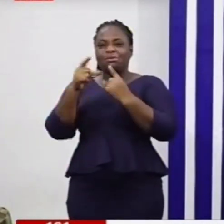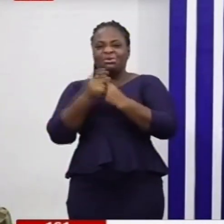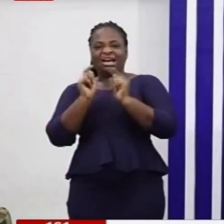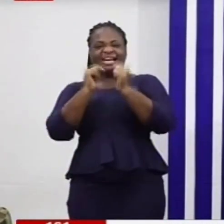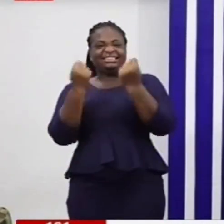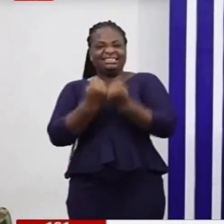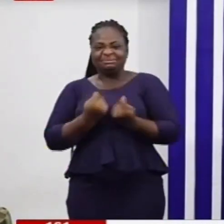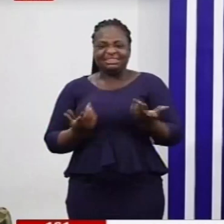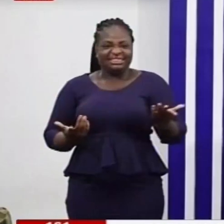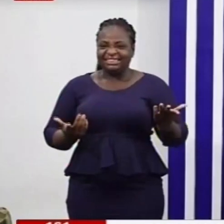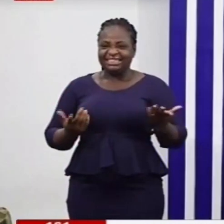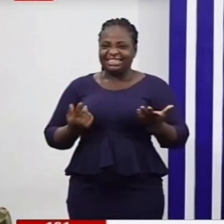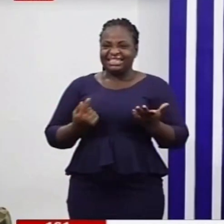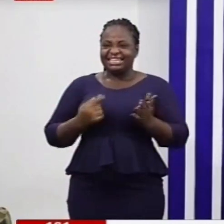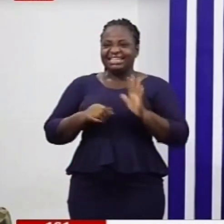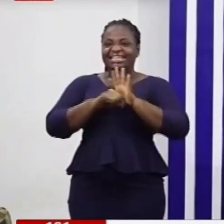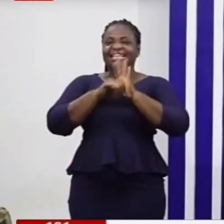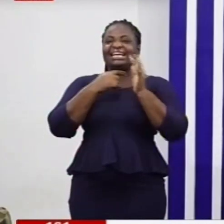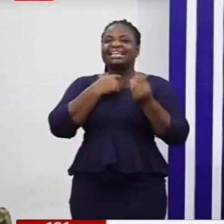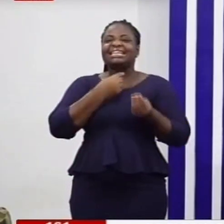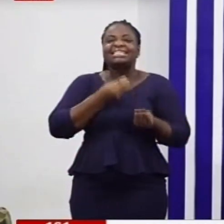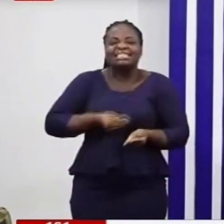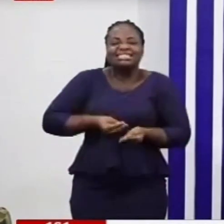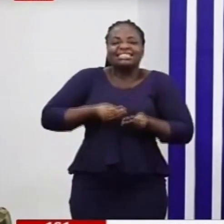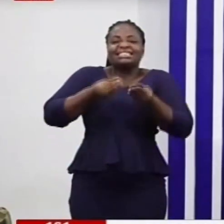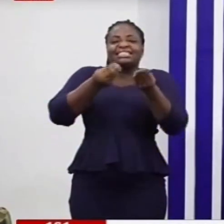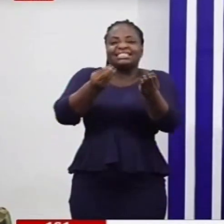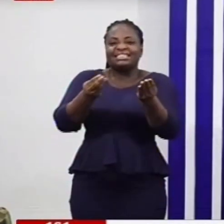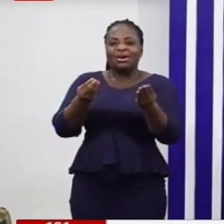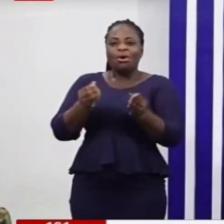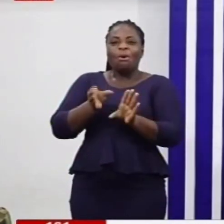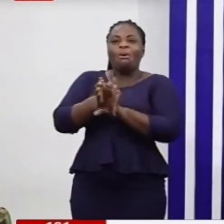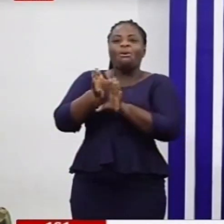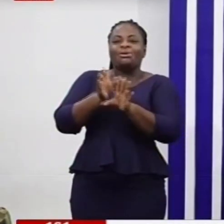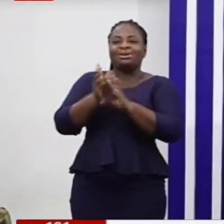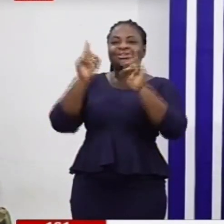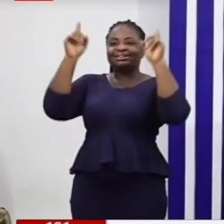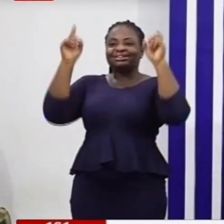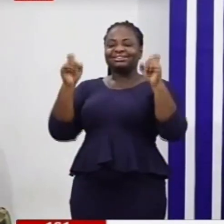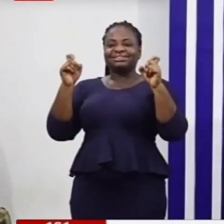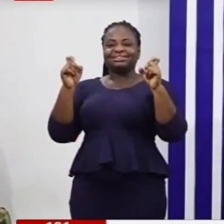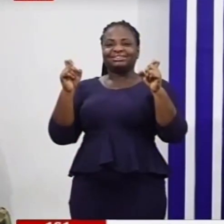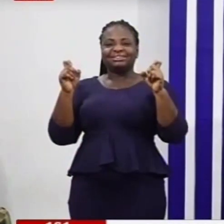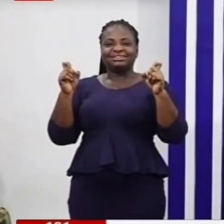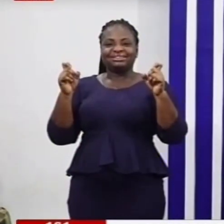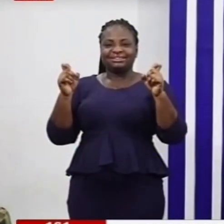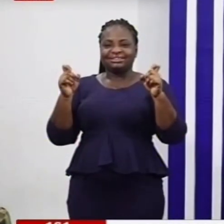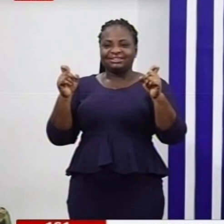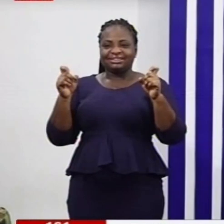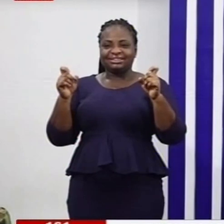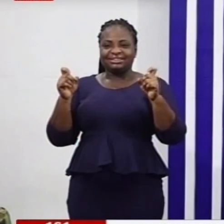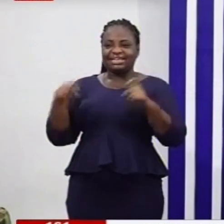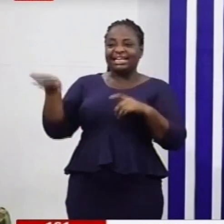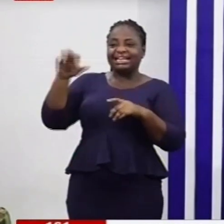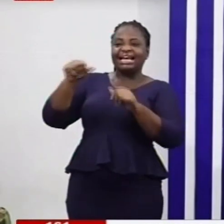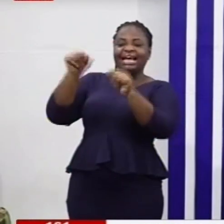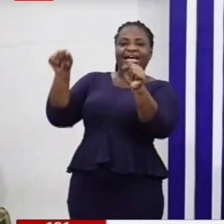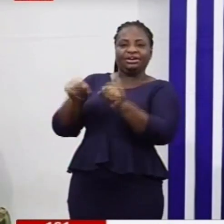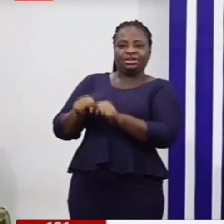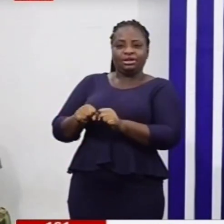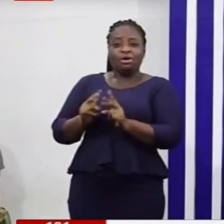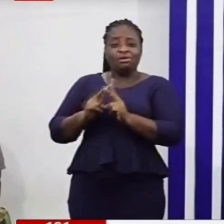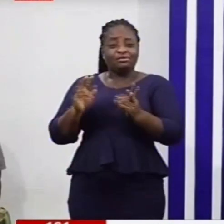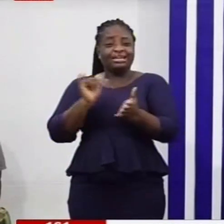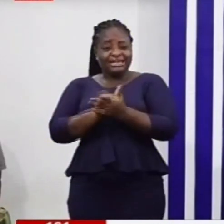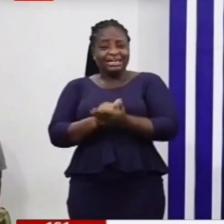teams suggesting that compulsory testing exercises are intended in their areas. For the avoidance